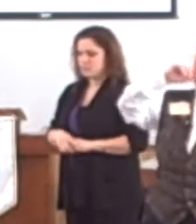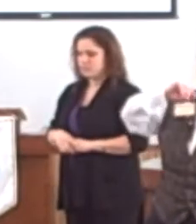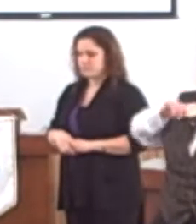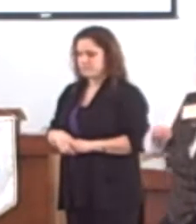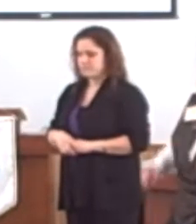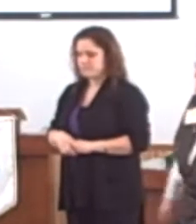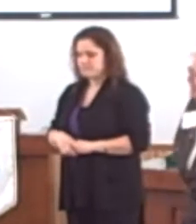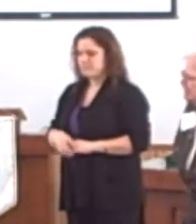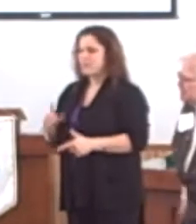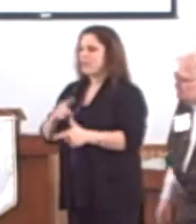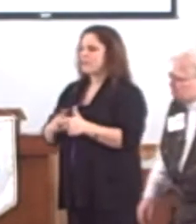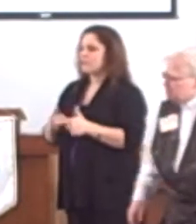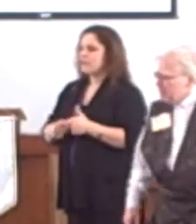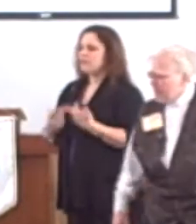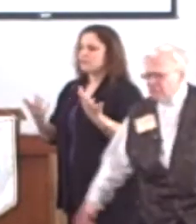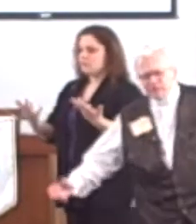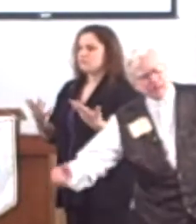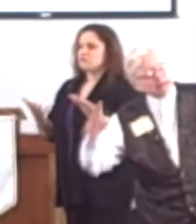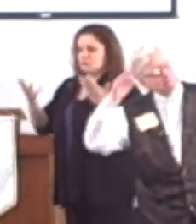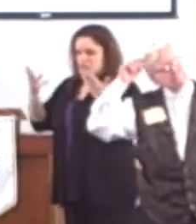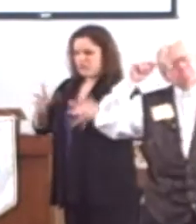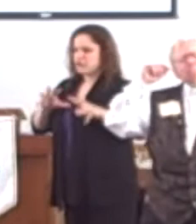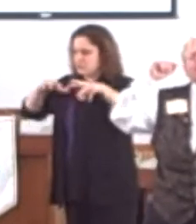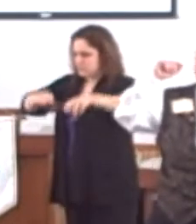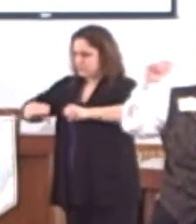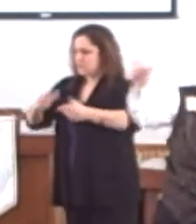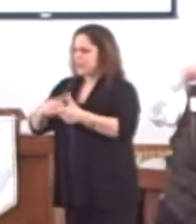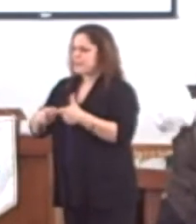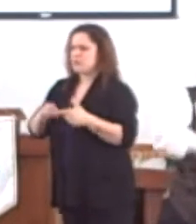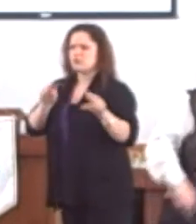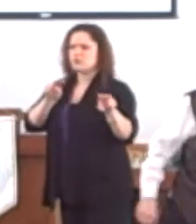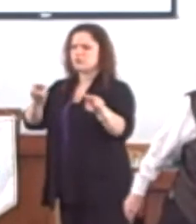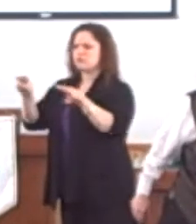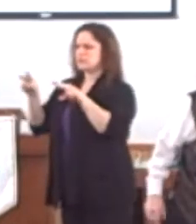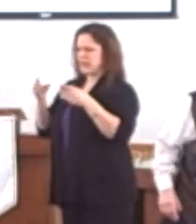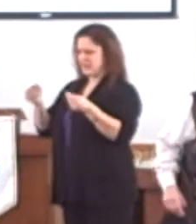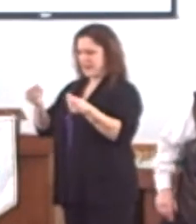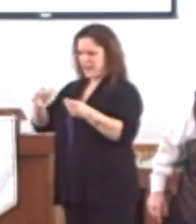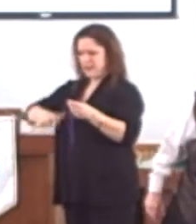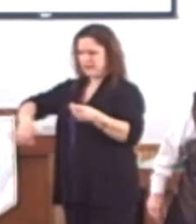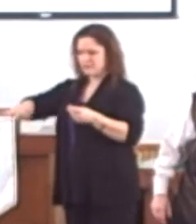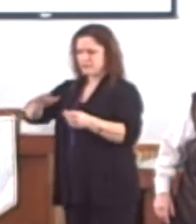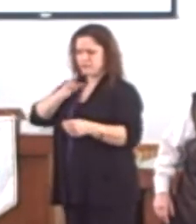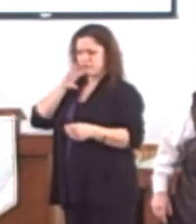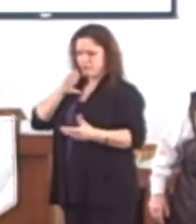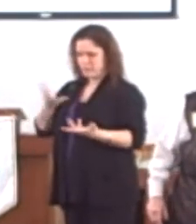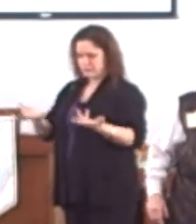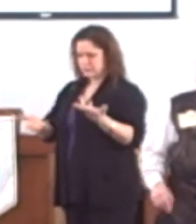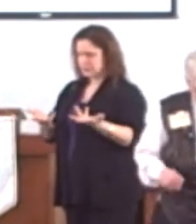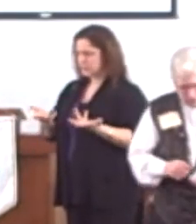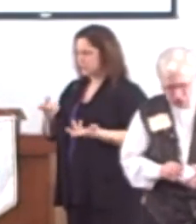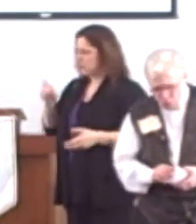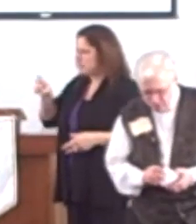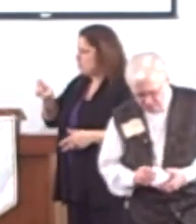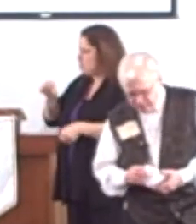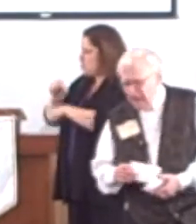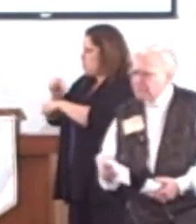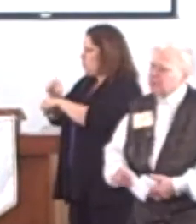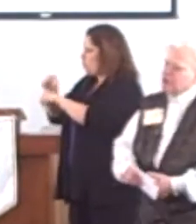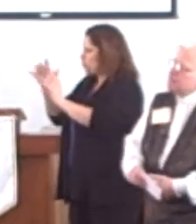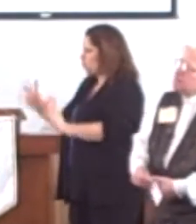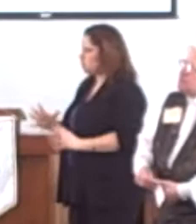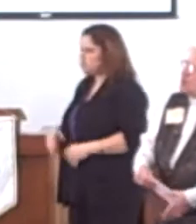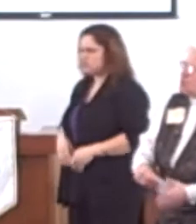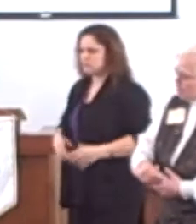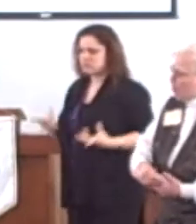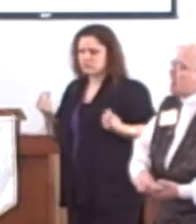And then we looked at the land, and we said, we need people to work this land. So we went to